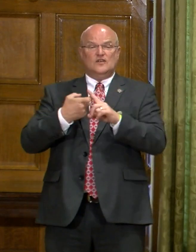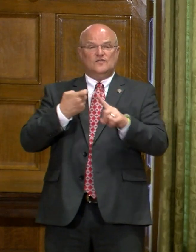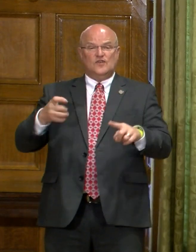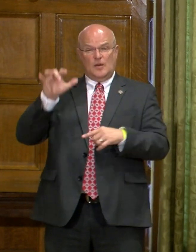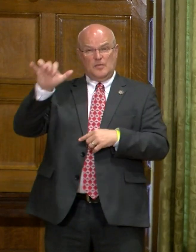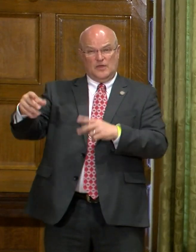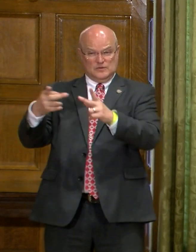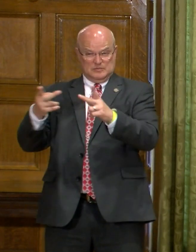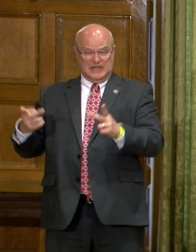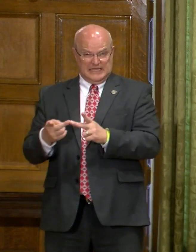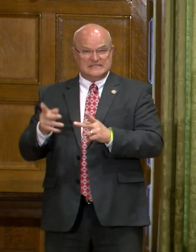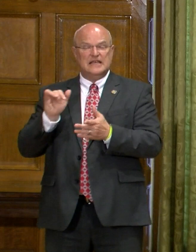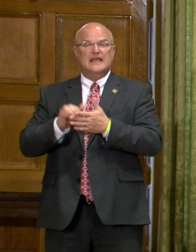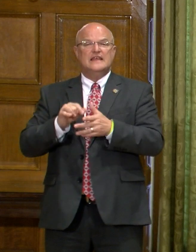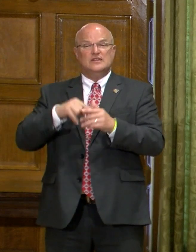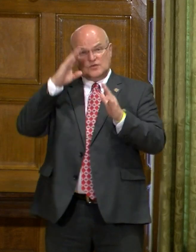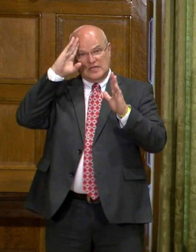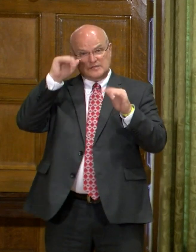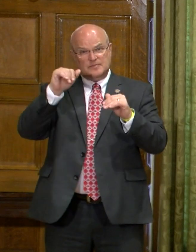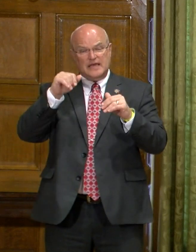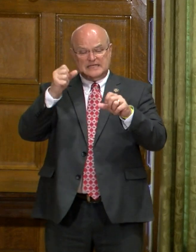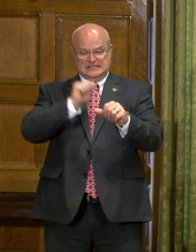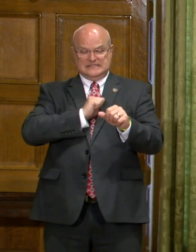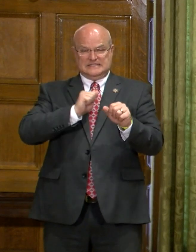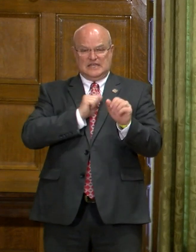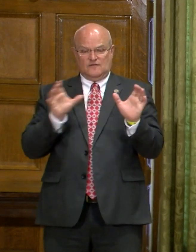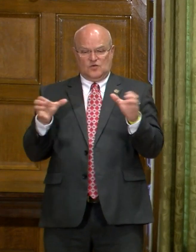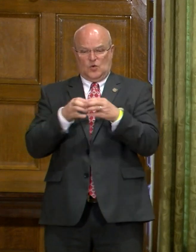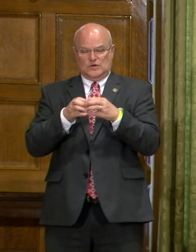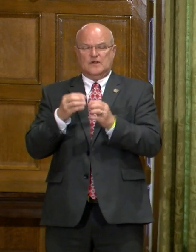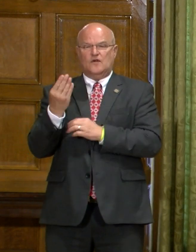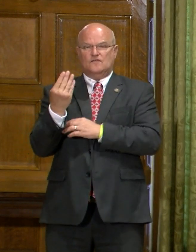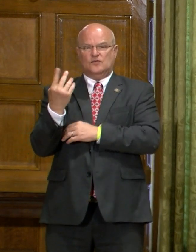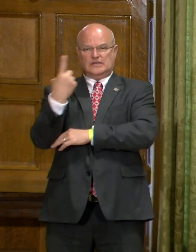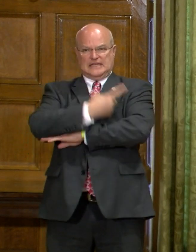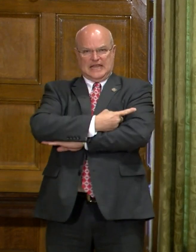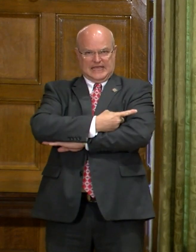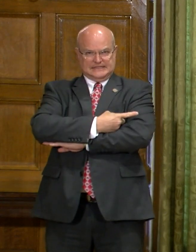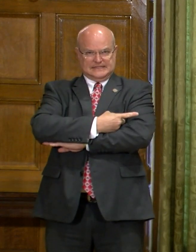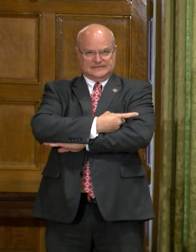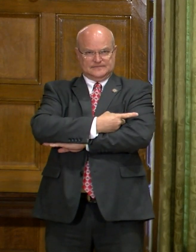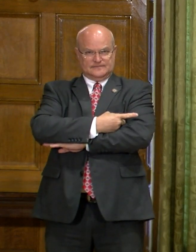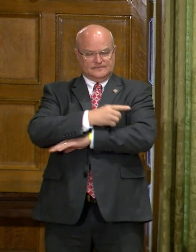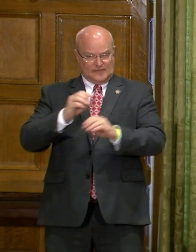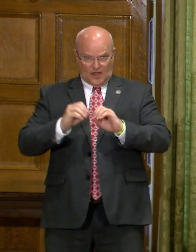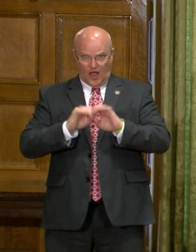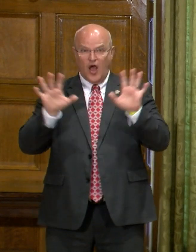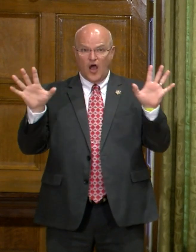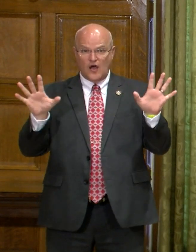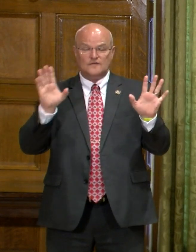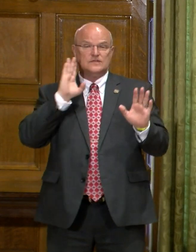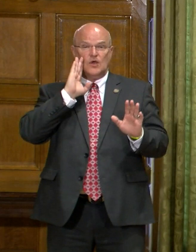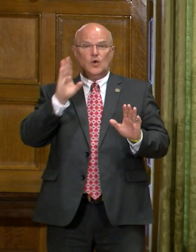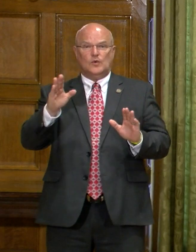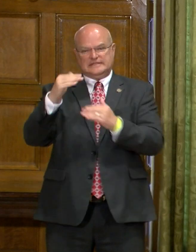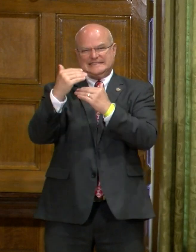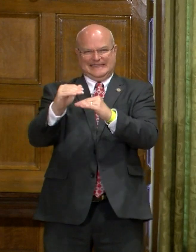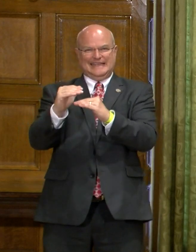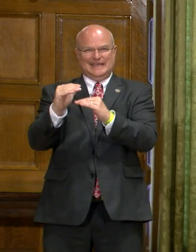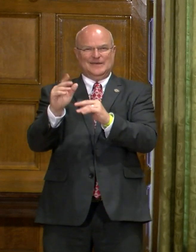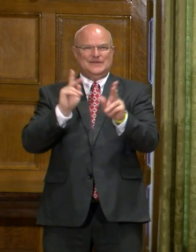from a hotspot, then you are expected to self-quarantine for 14 days. That obviously will